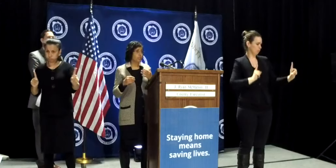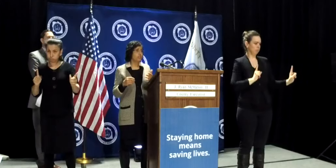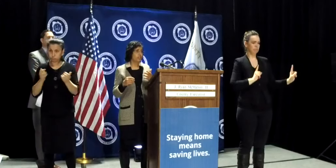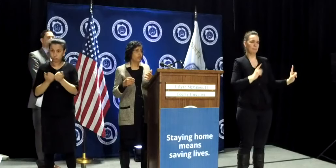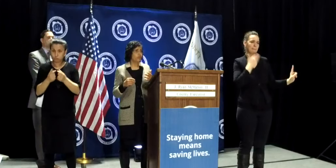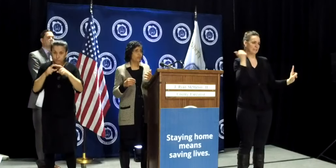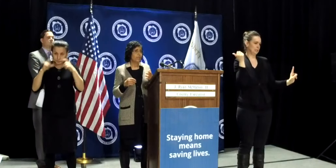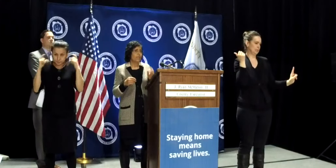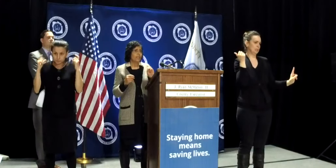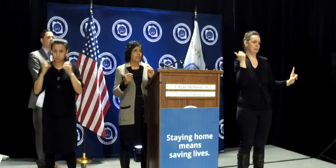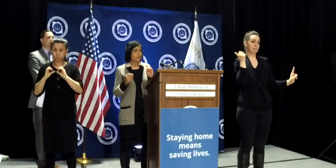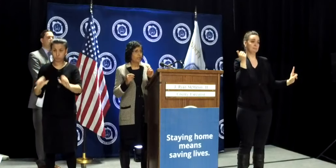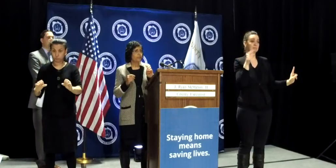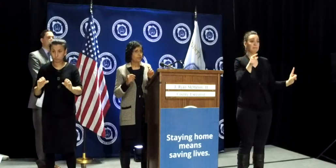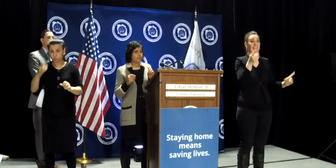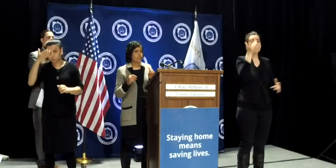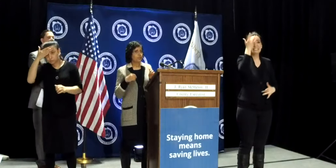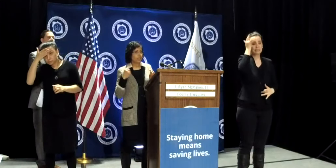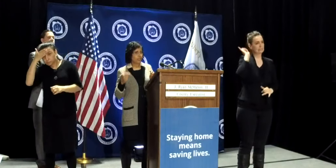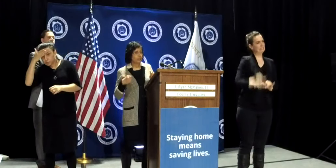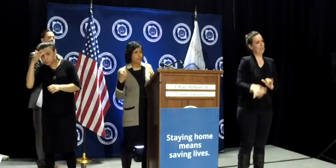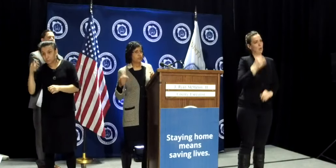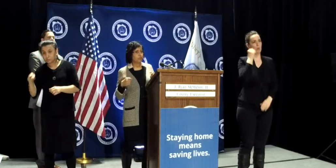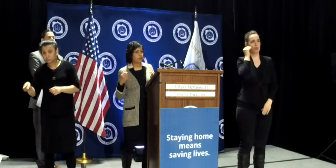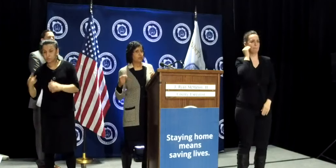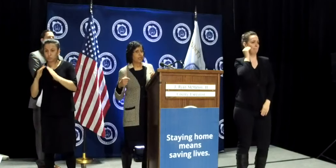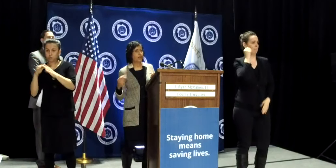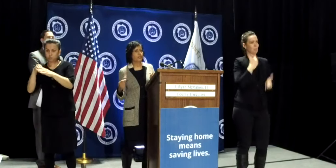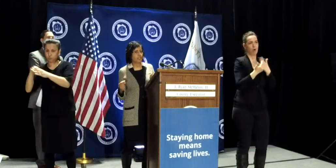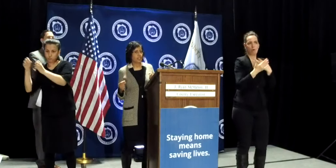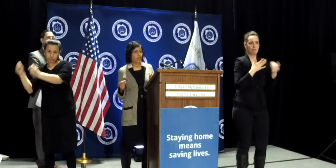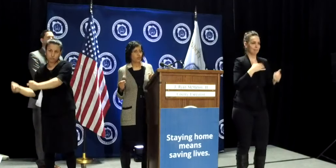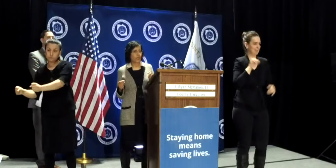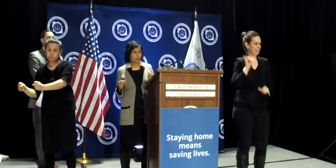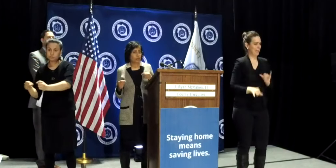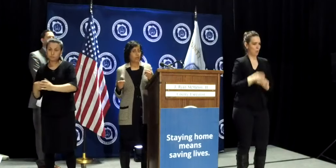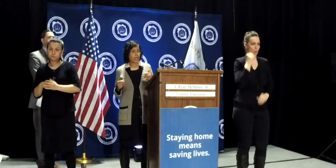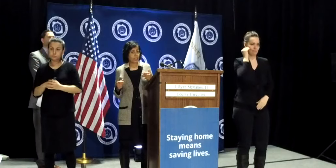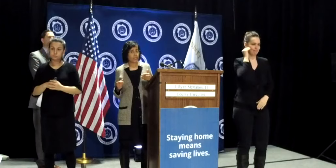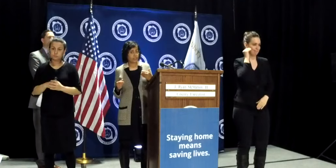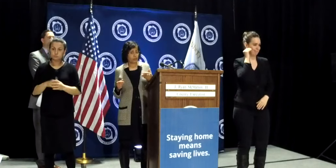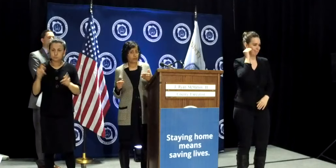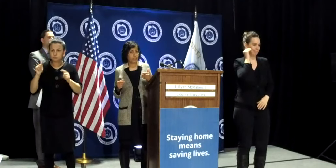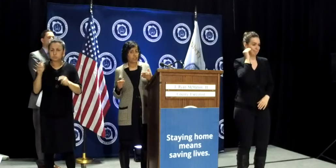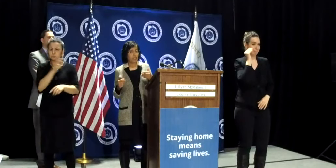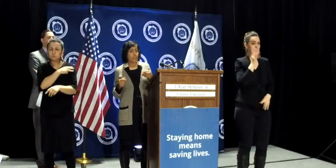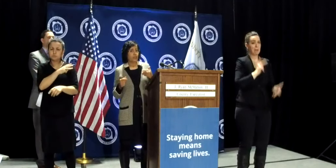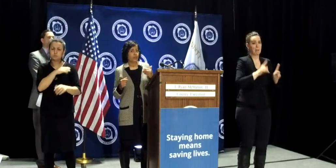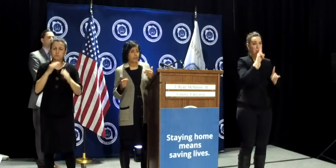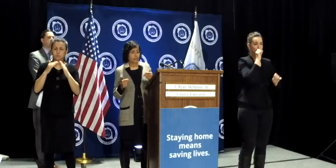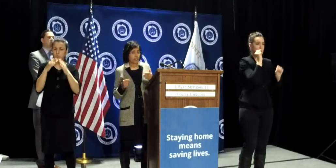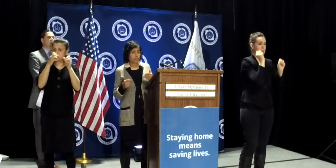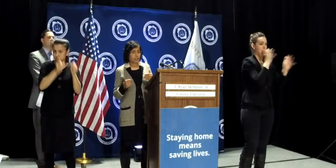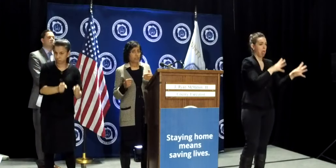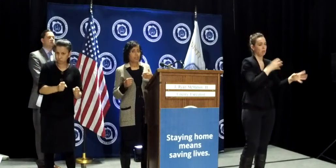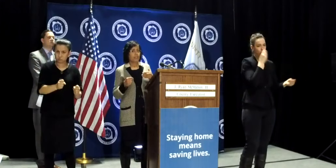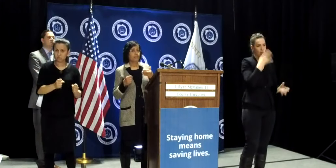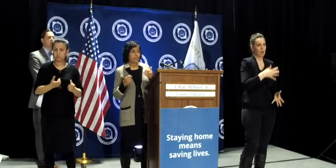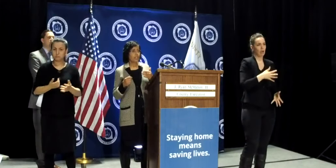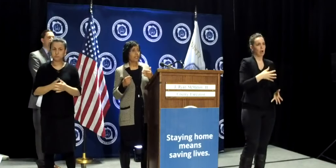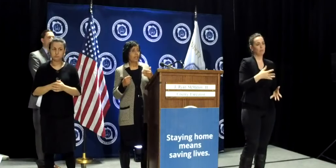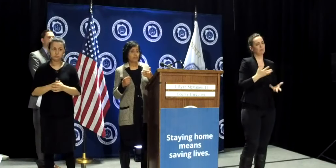if you're sick, stay home. And one of those things we talk about, the people who are not staying home, I want to highlight some of the